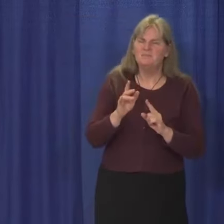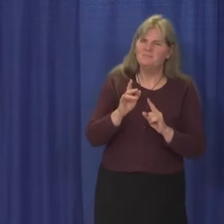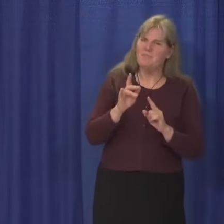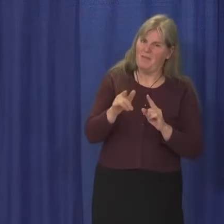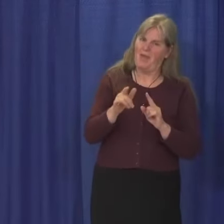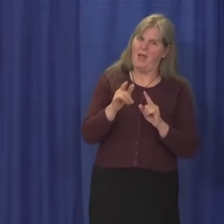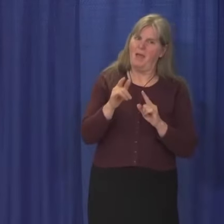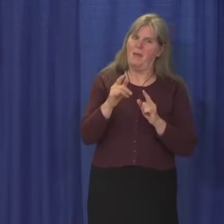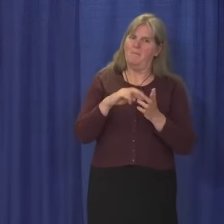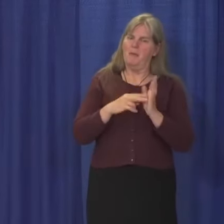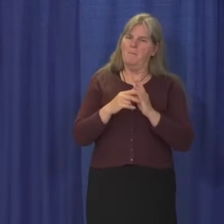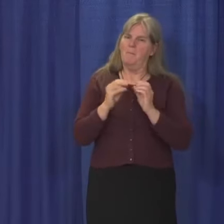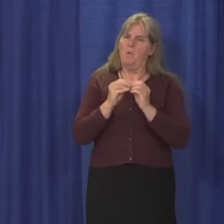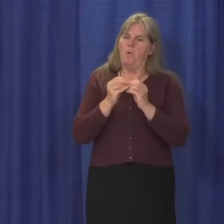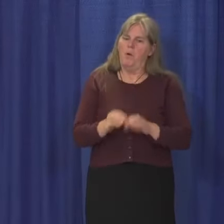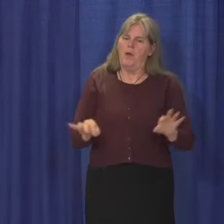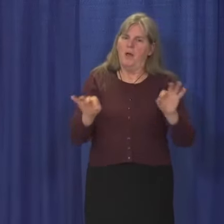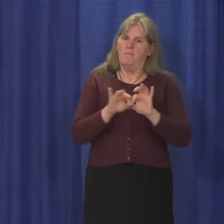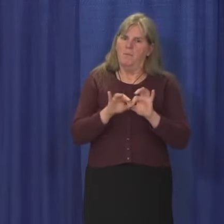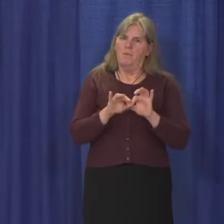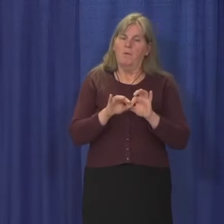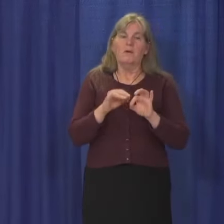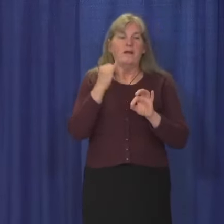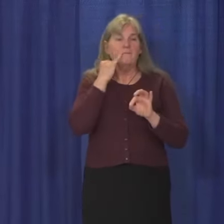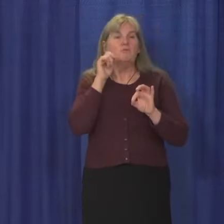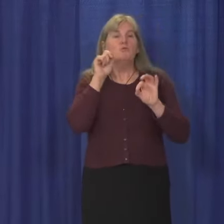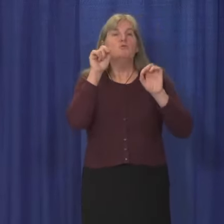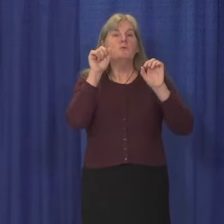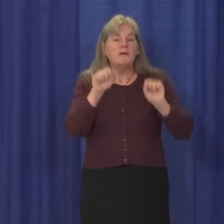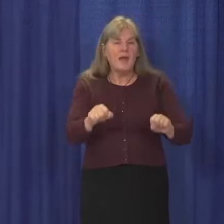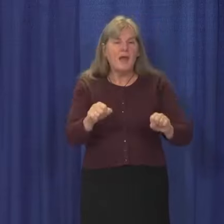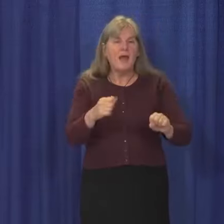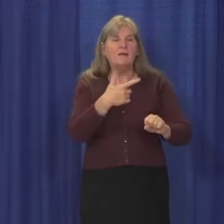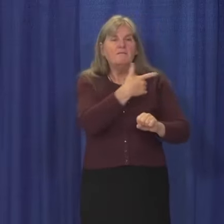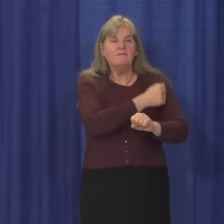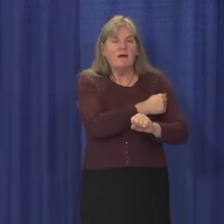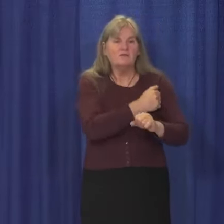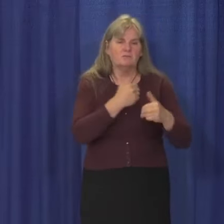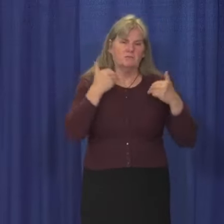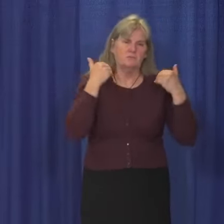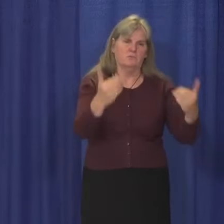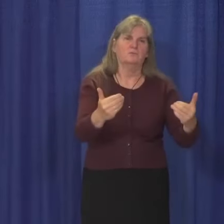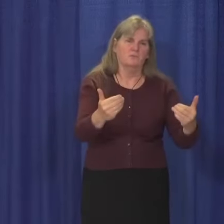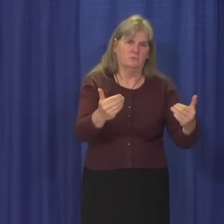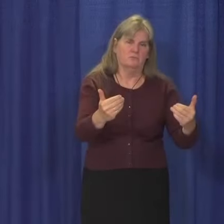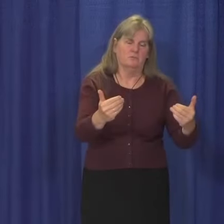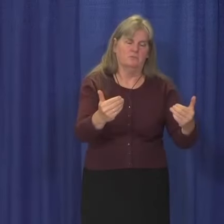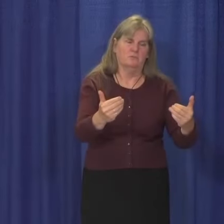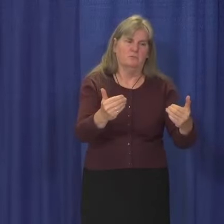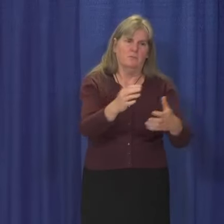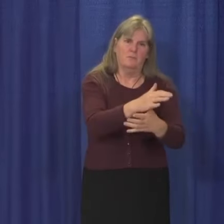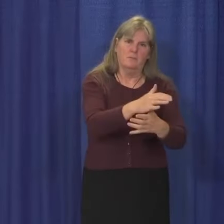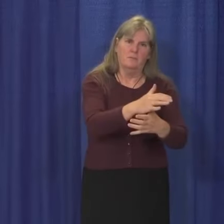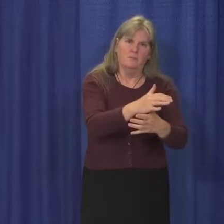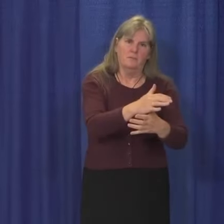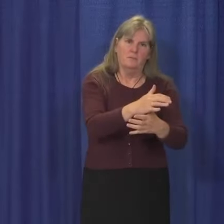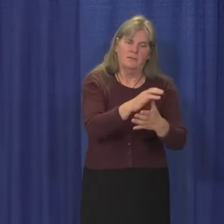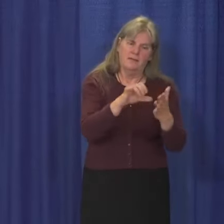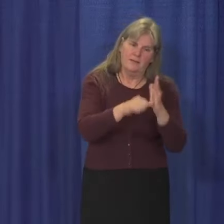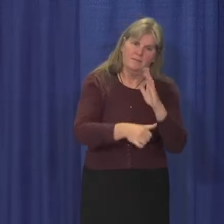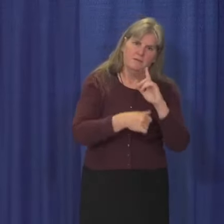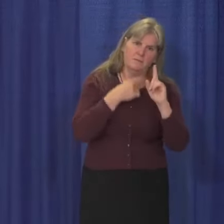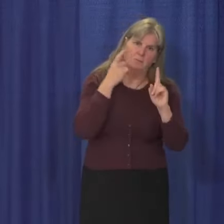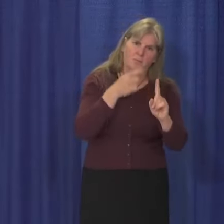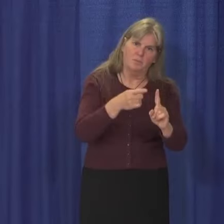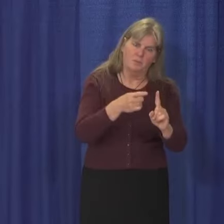that more important that everyone that can get vaccinated do so. So this is how we're going to protect everybody in the community. We've